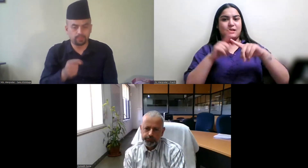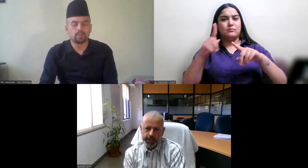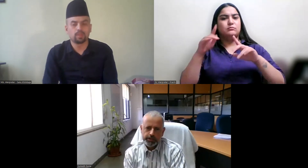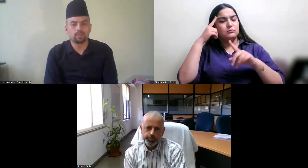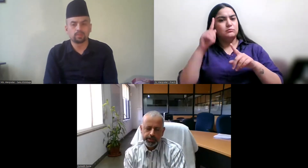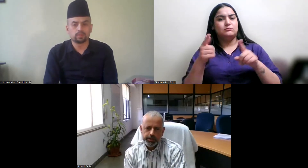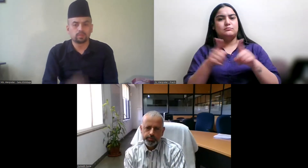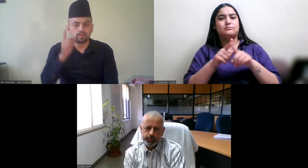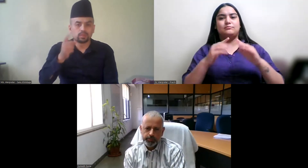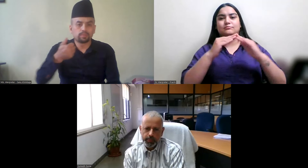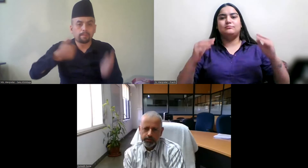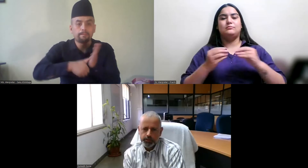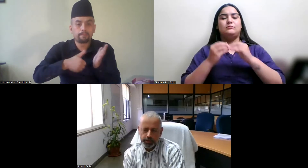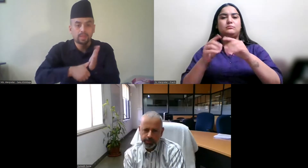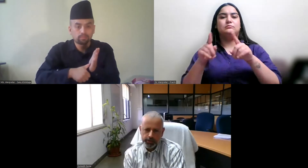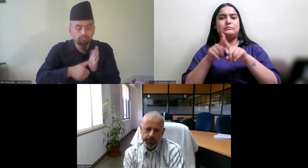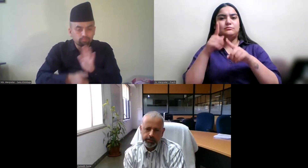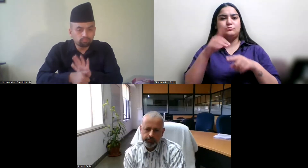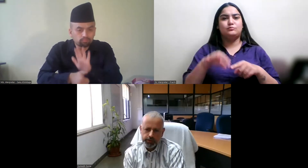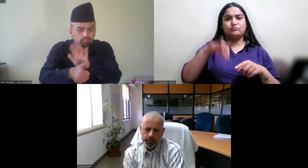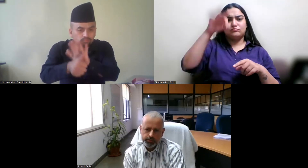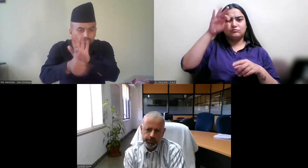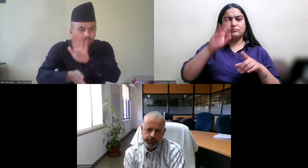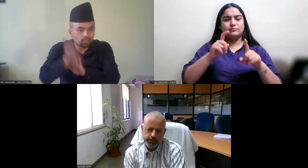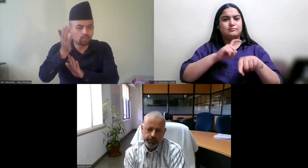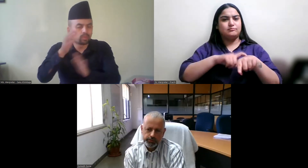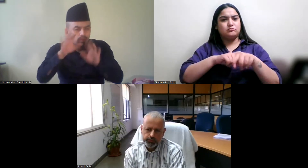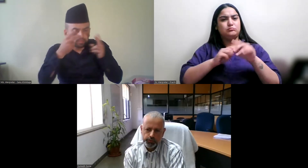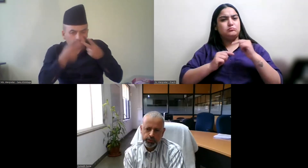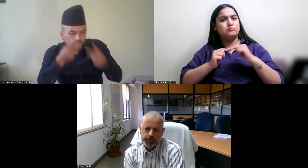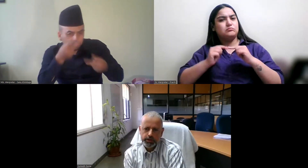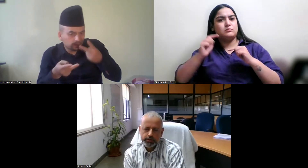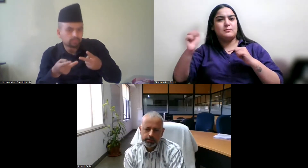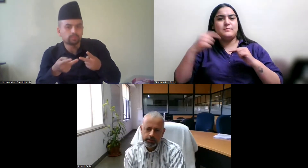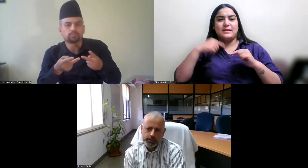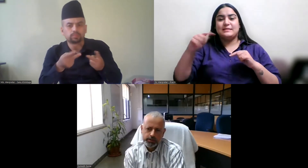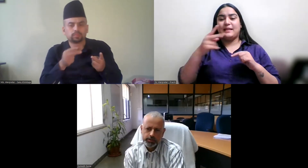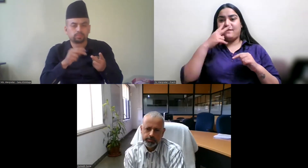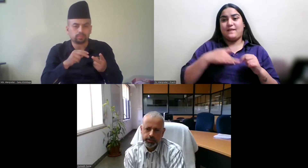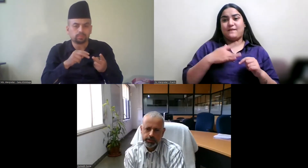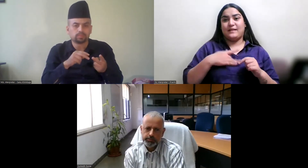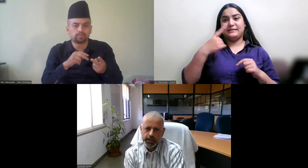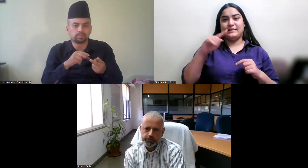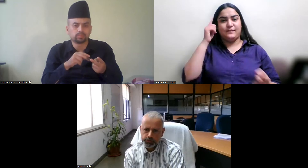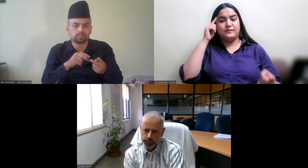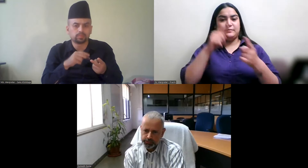As this pilot picked up, over a period of time, we observed 4 key milestones.